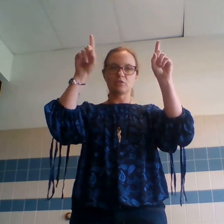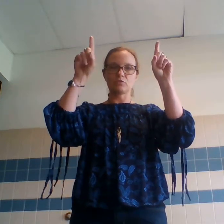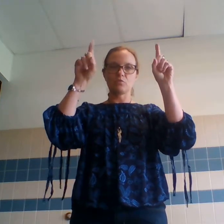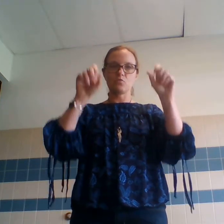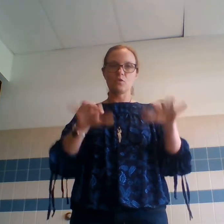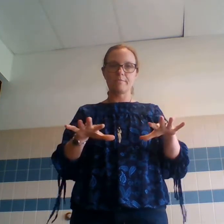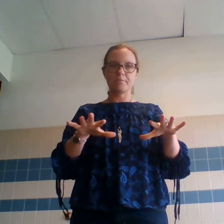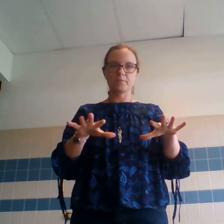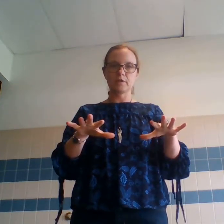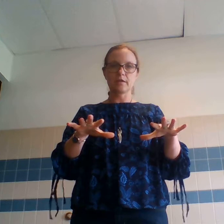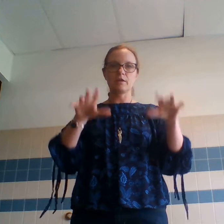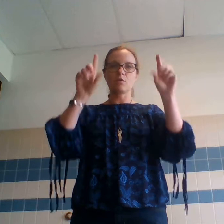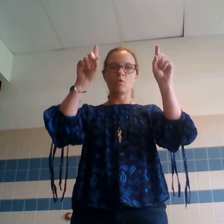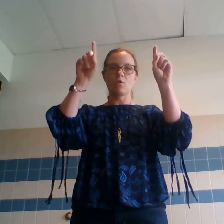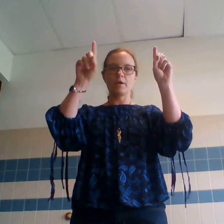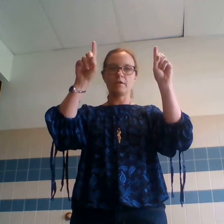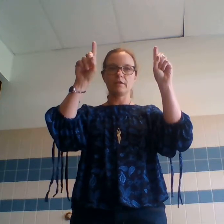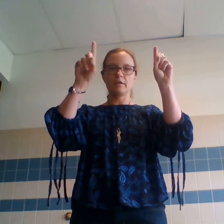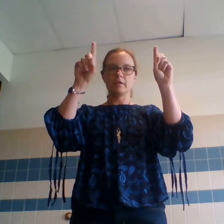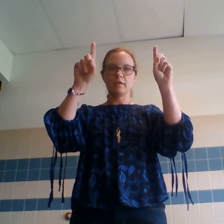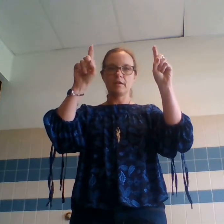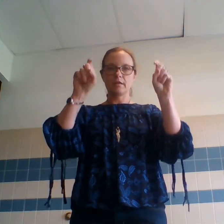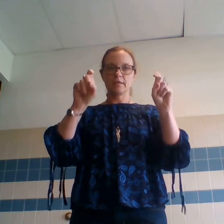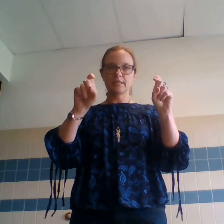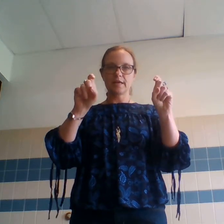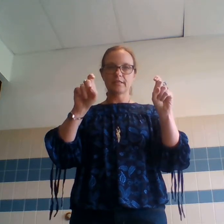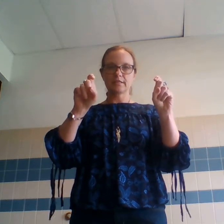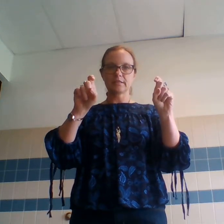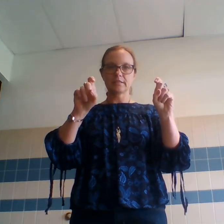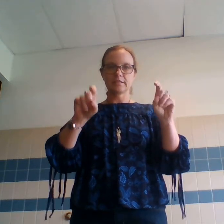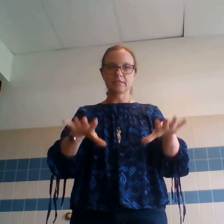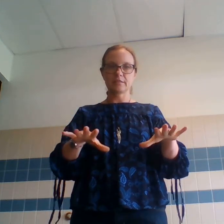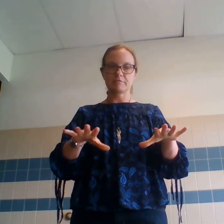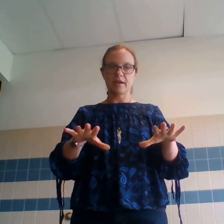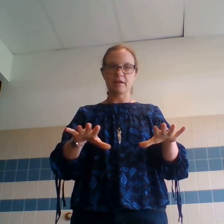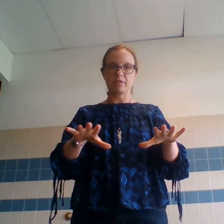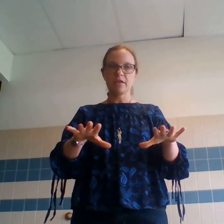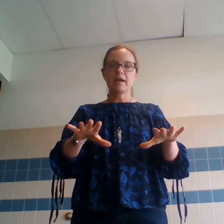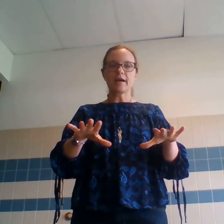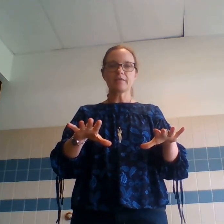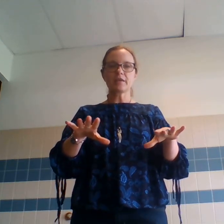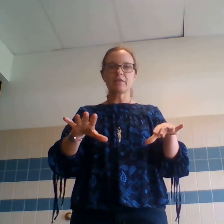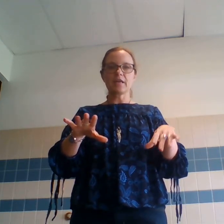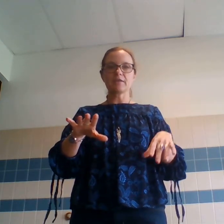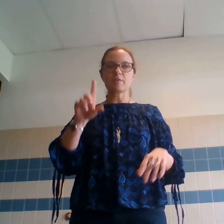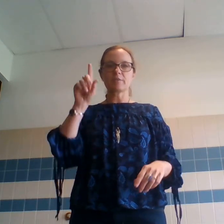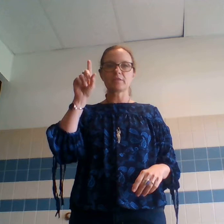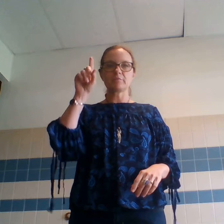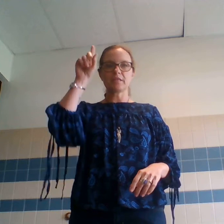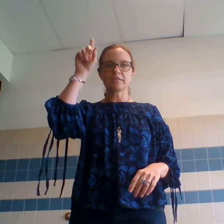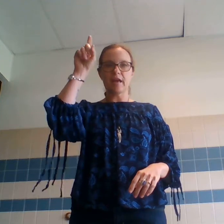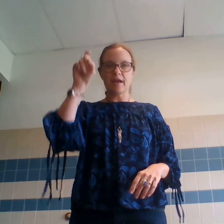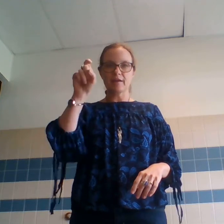goes whoop, okay, 1 into the x, into the 5. I think of it as, remember this means